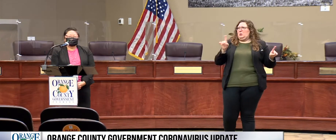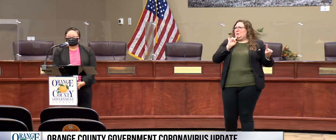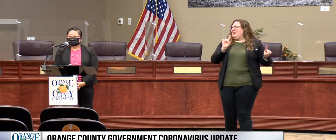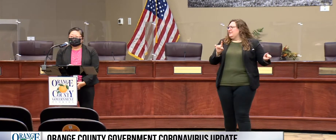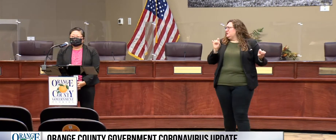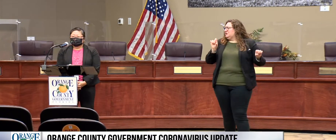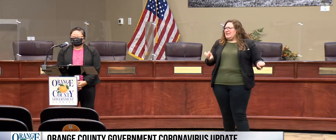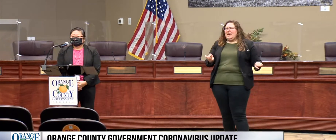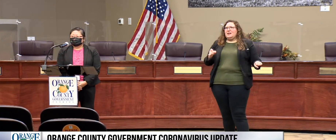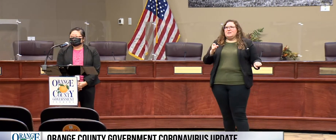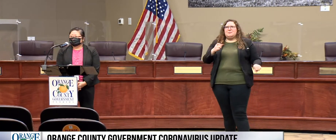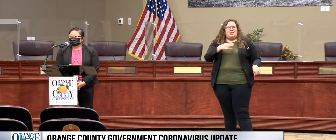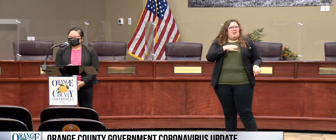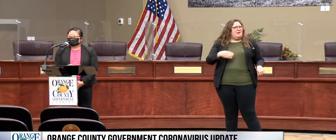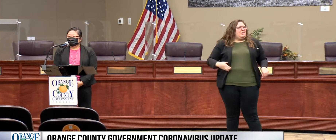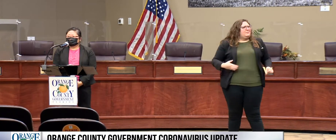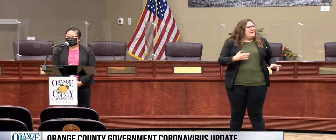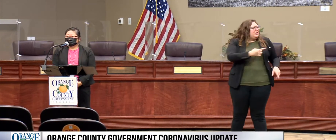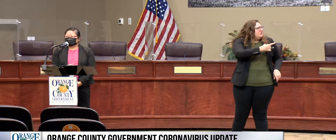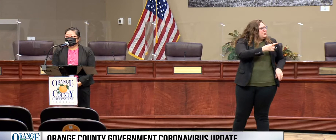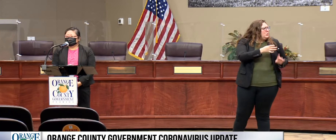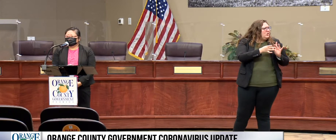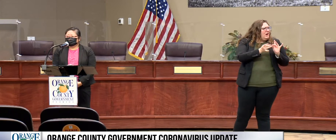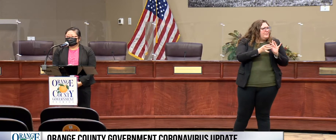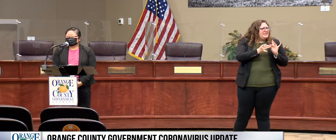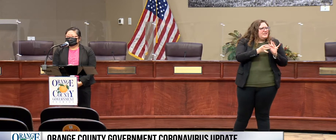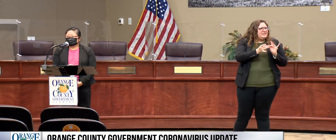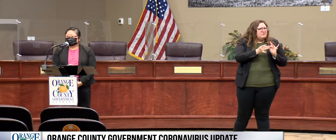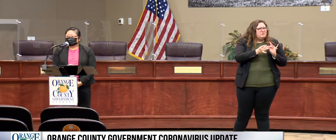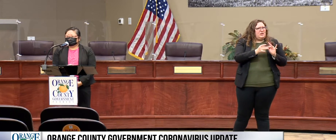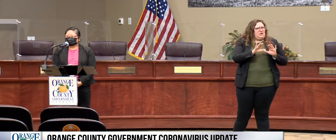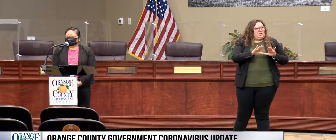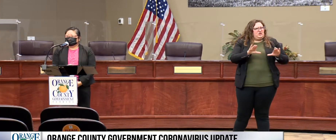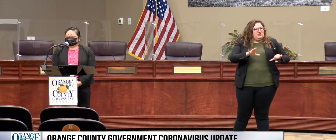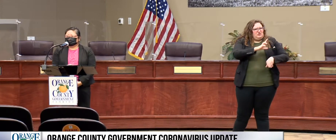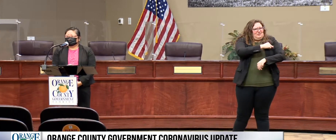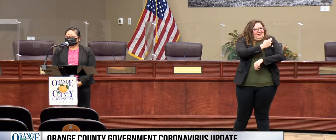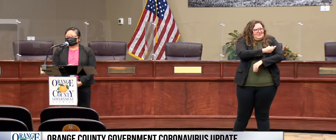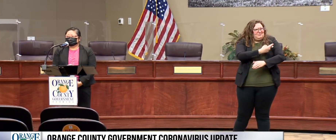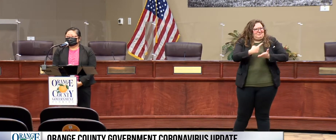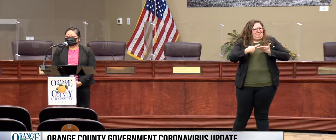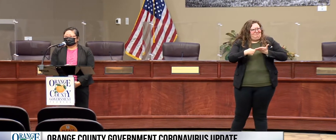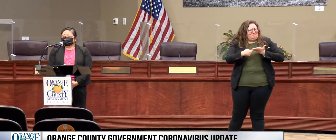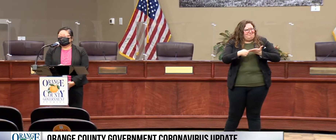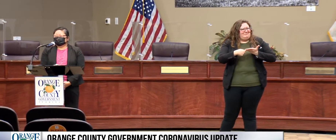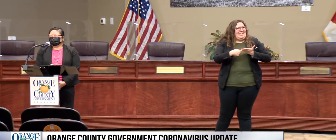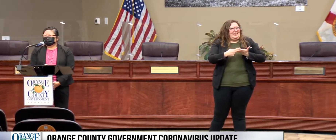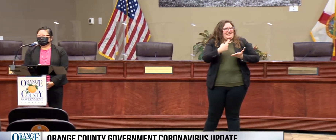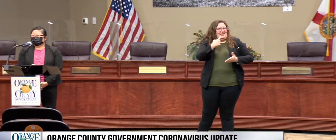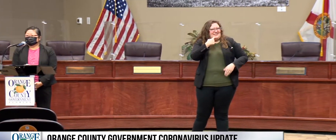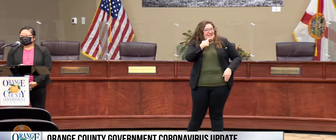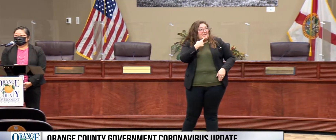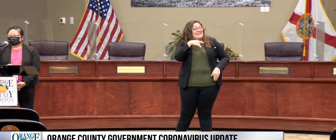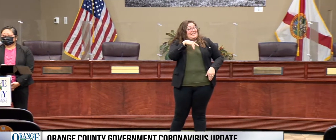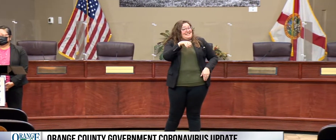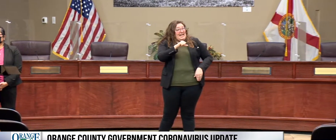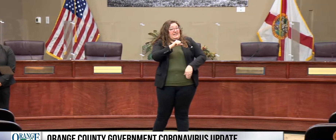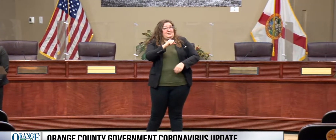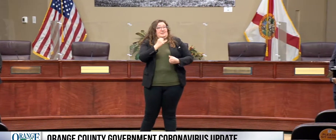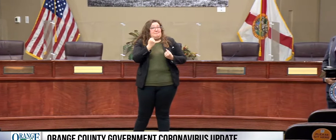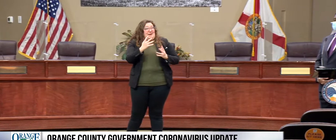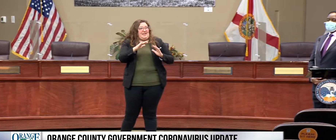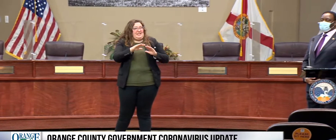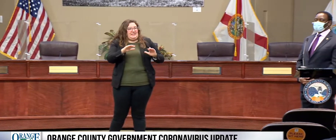But I know you said, Mayor Demings, that you've talked to the Children's Hospital and they've seen a dramatic increase in